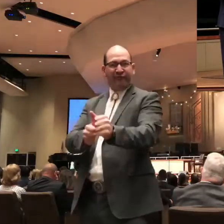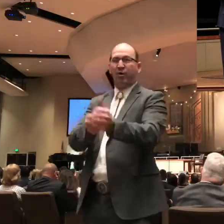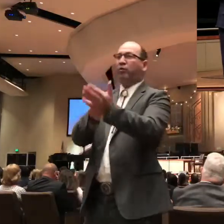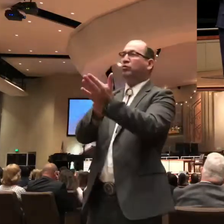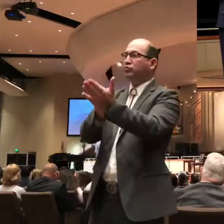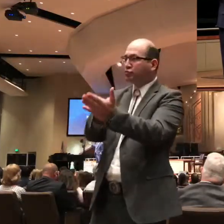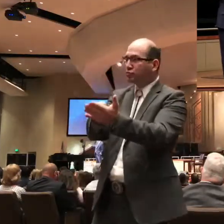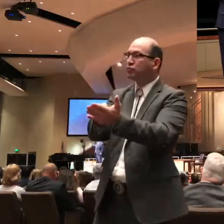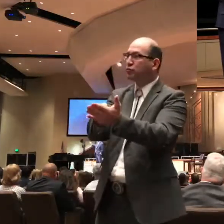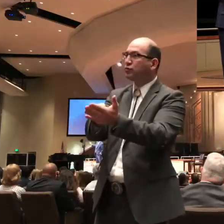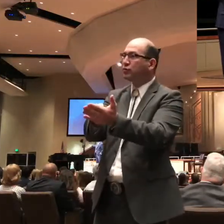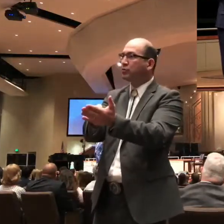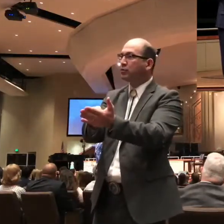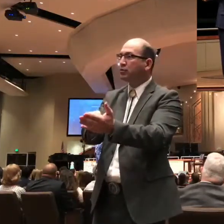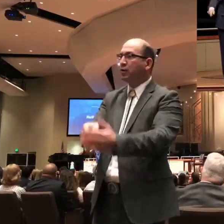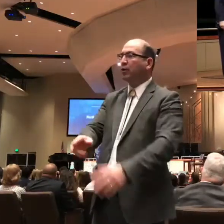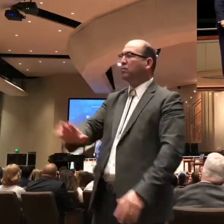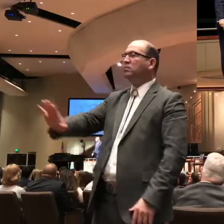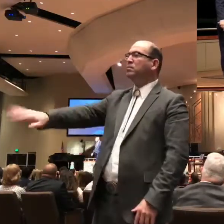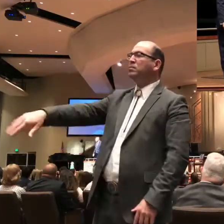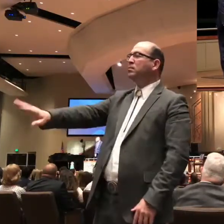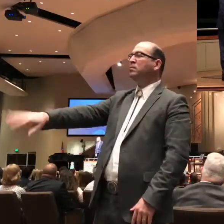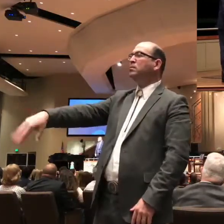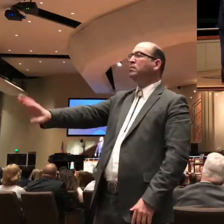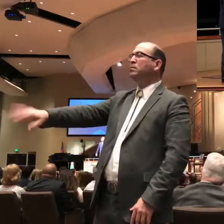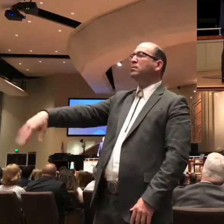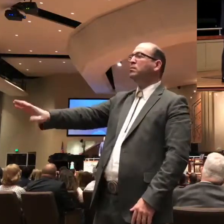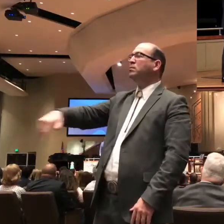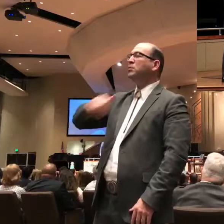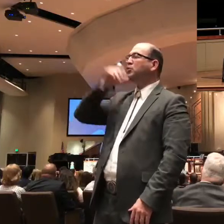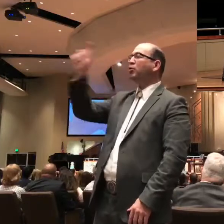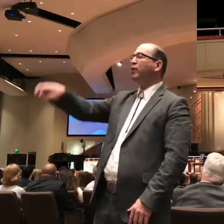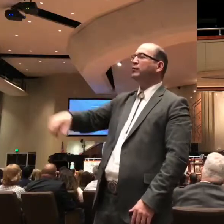less and less and less commitment for the Lord Jesus Christ.